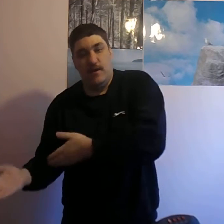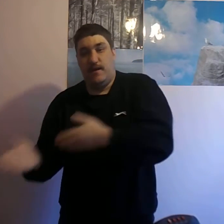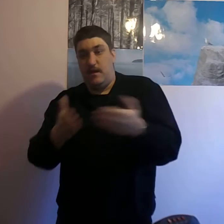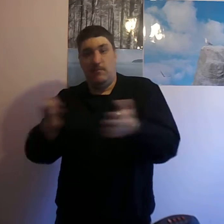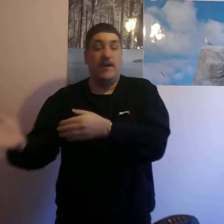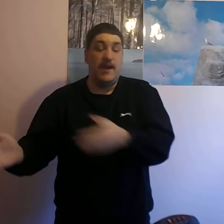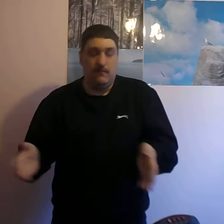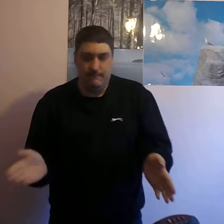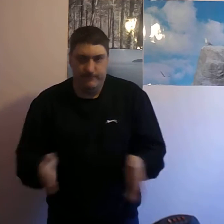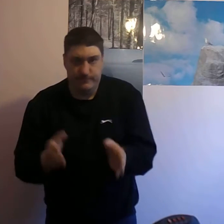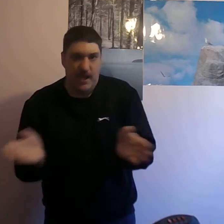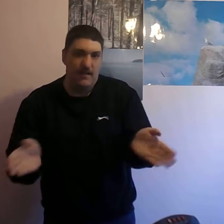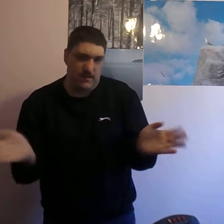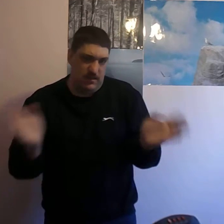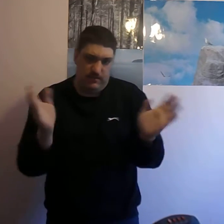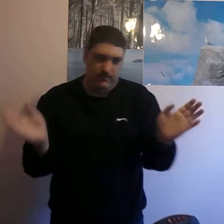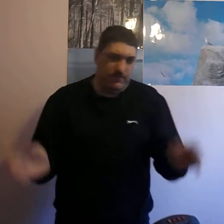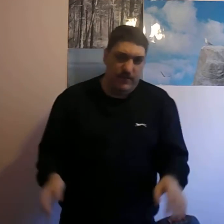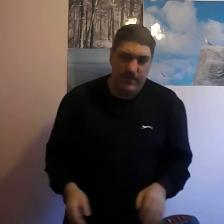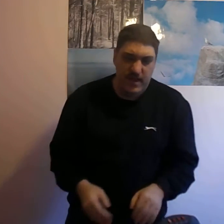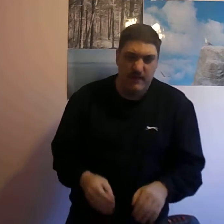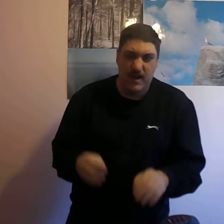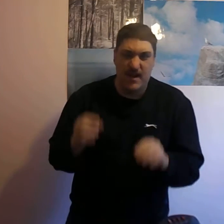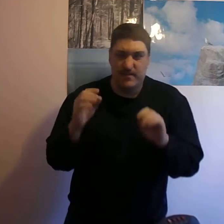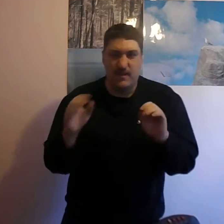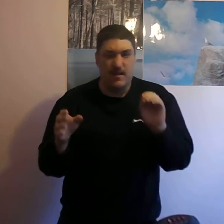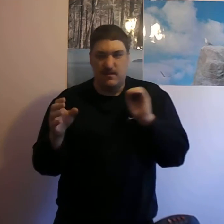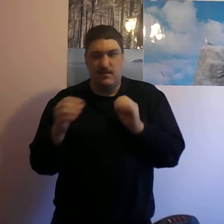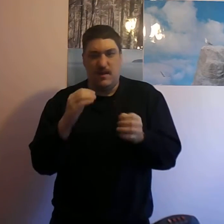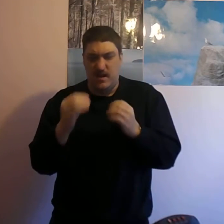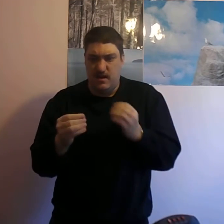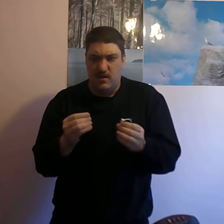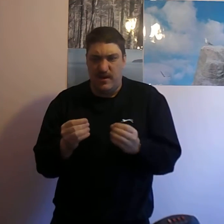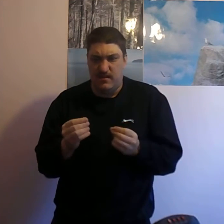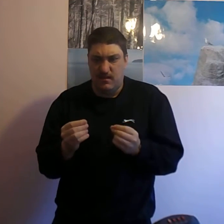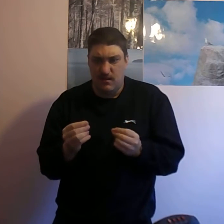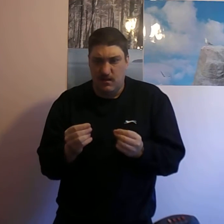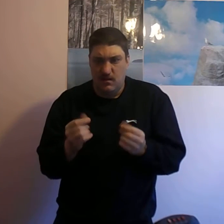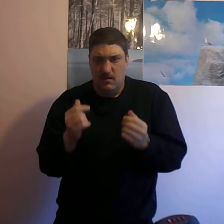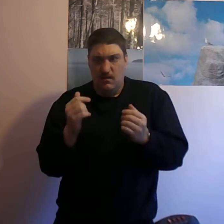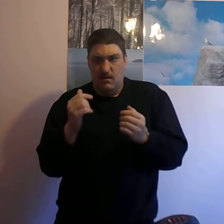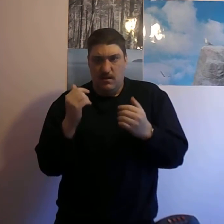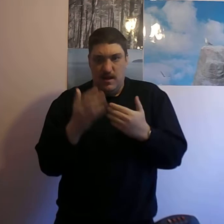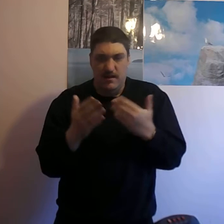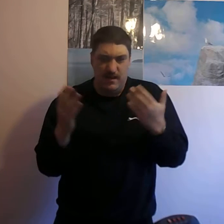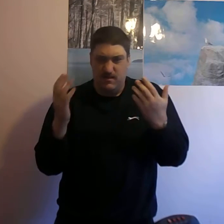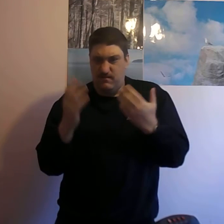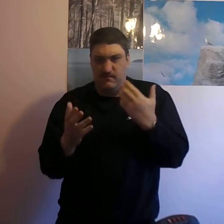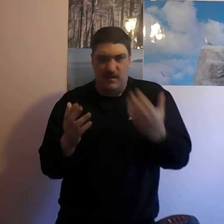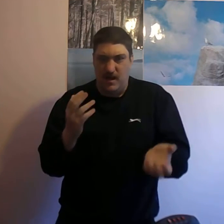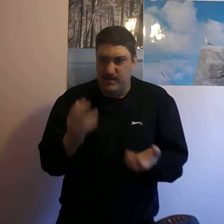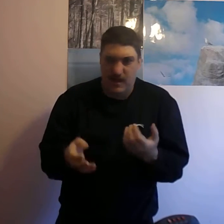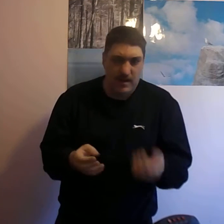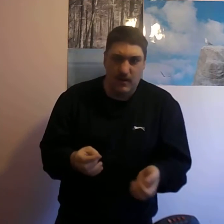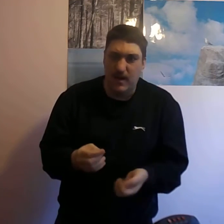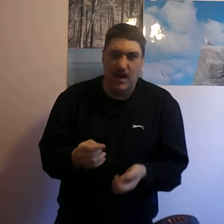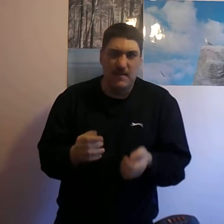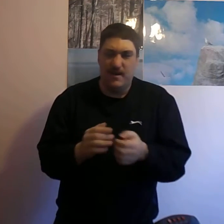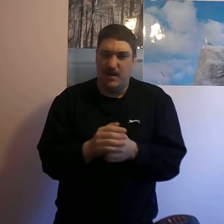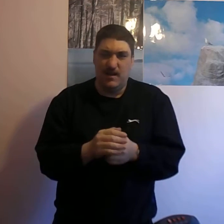games begin. That's the theory as I know it. Yeah, that's as I know it. I mean, like I said,